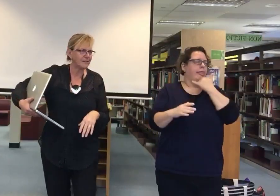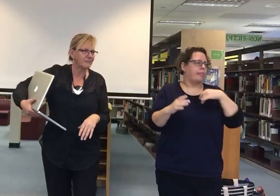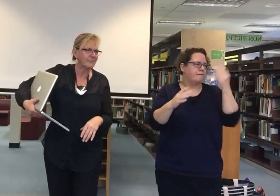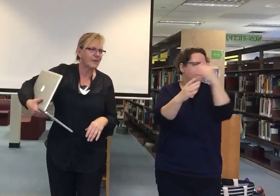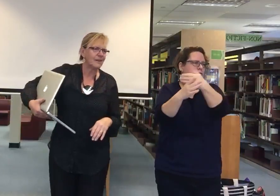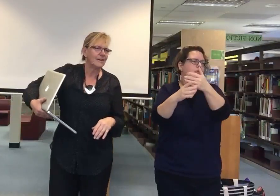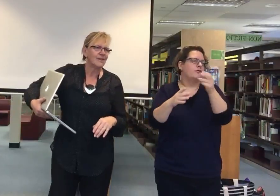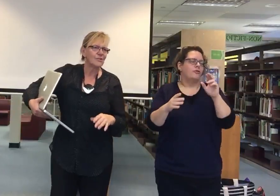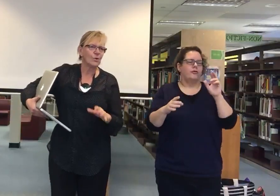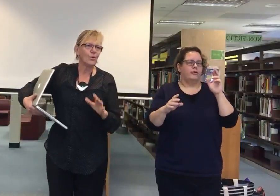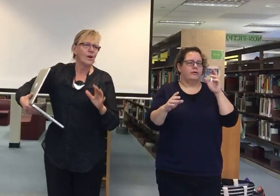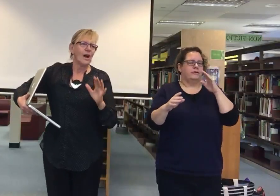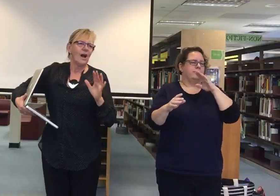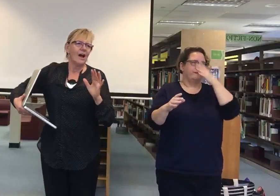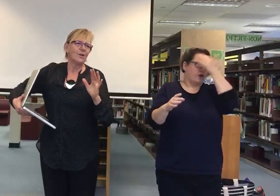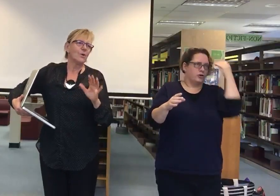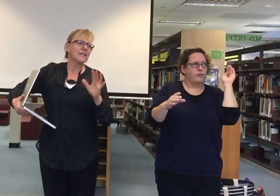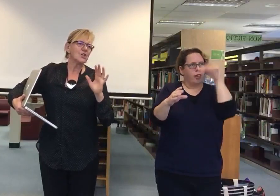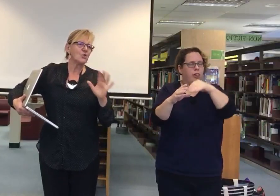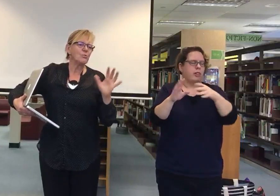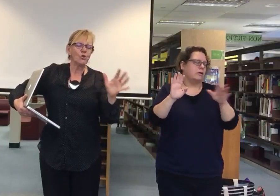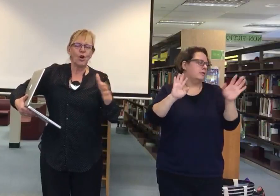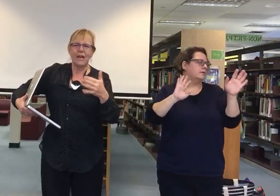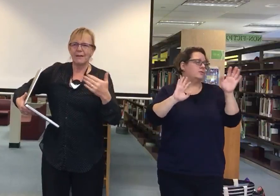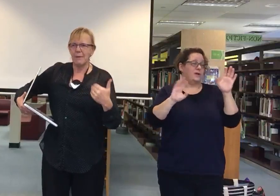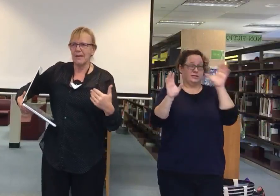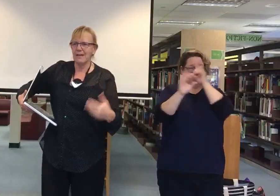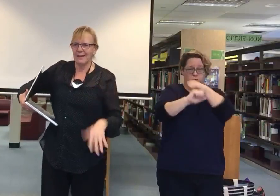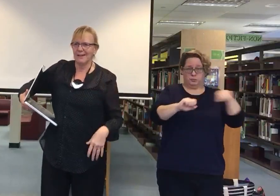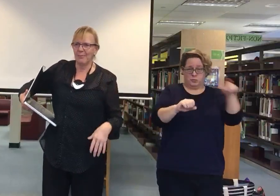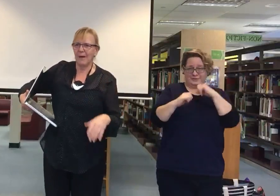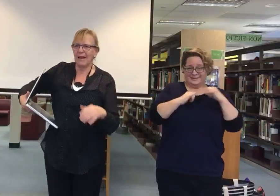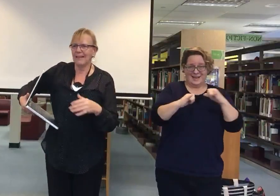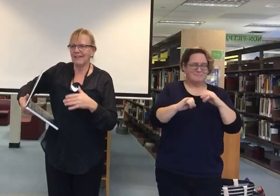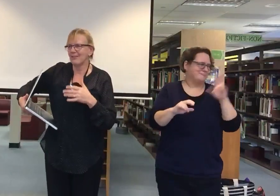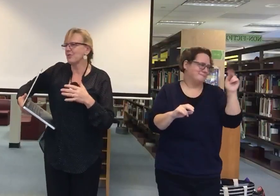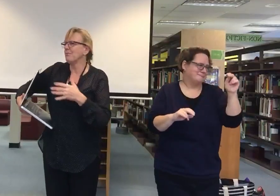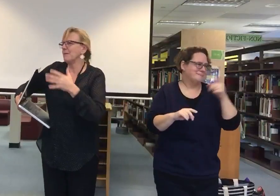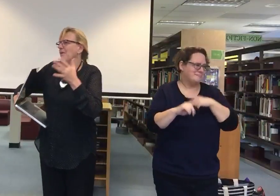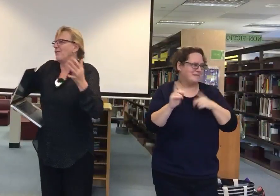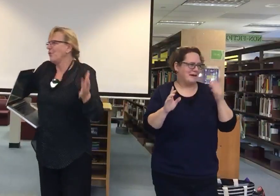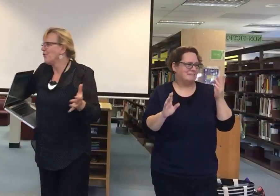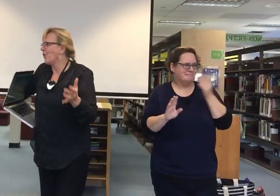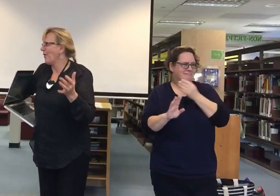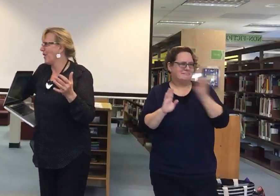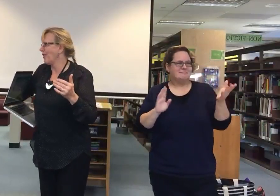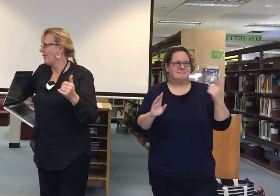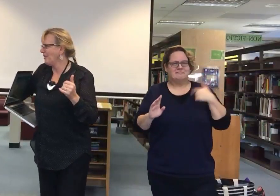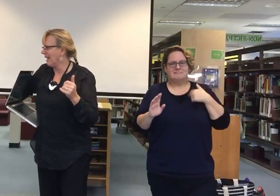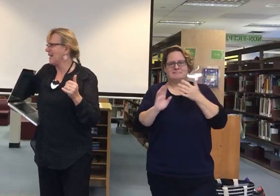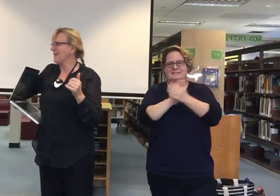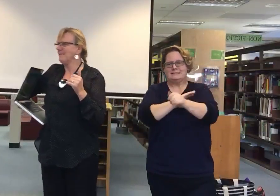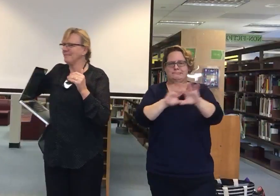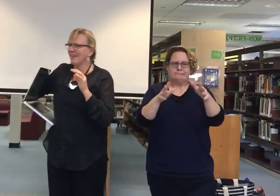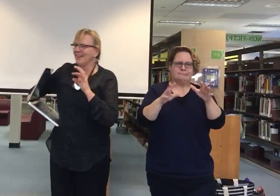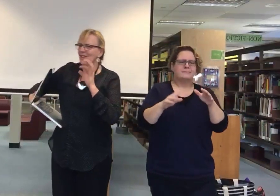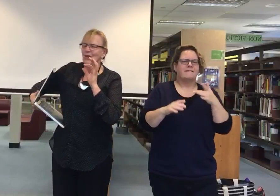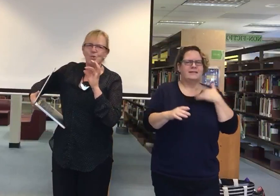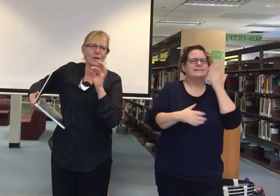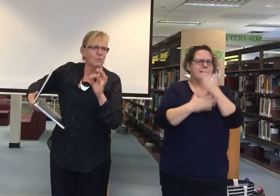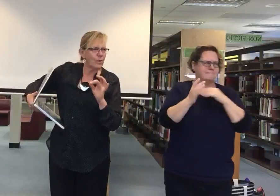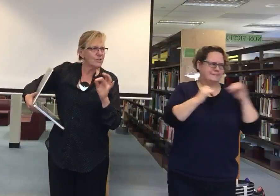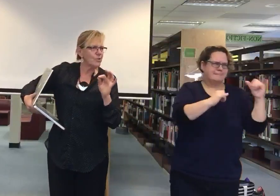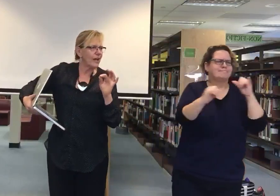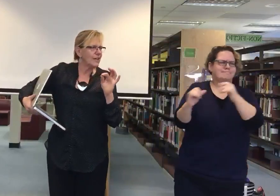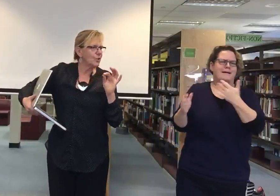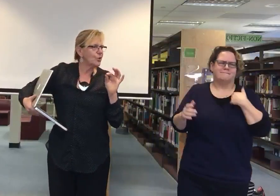over the place. So I don't want to assume you're all like me, but I think there's maybe a few of you out there that are like me.